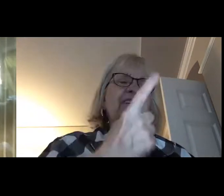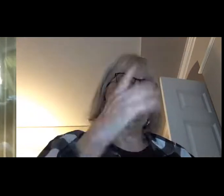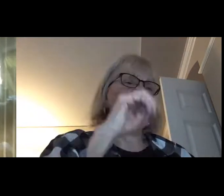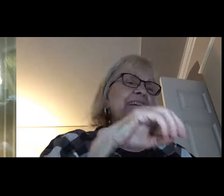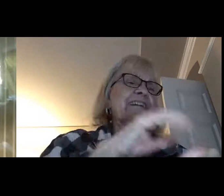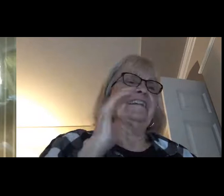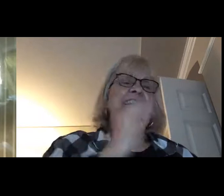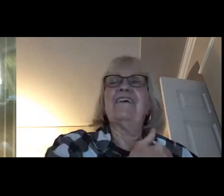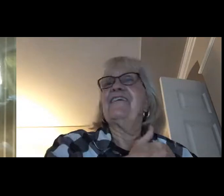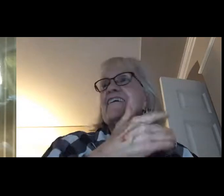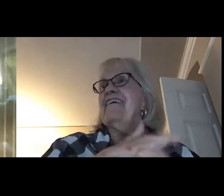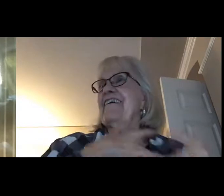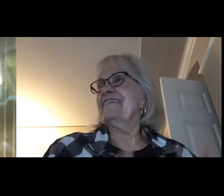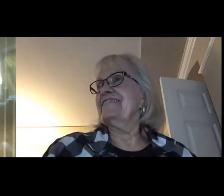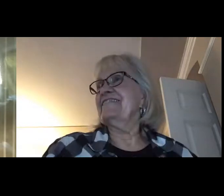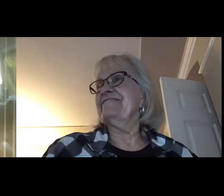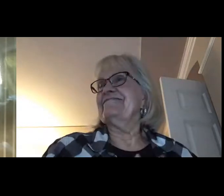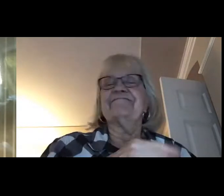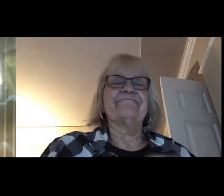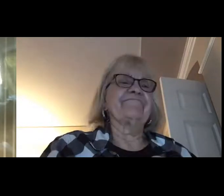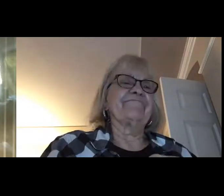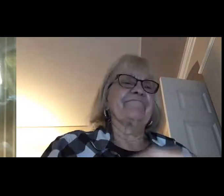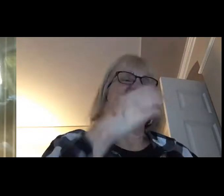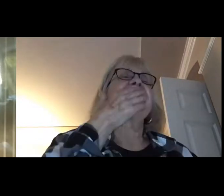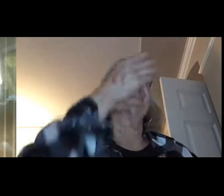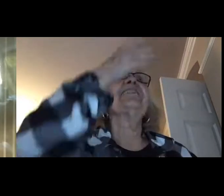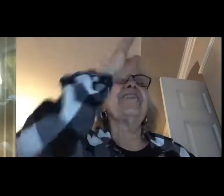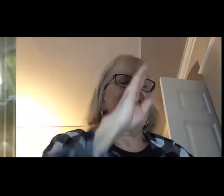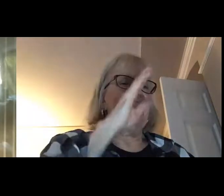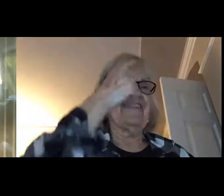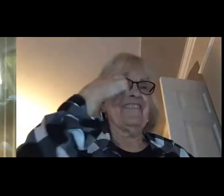thoughts. Always be in our hearts.